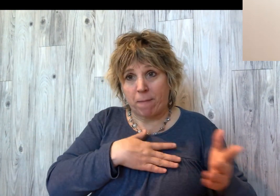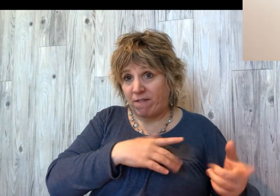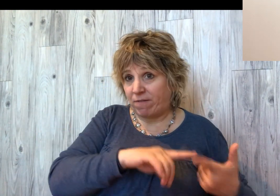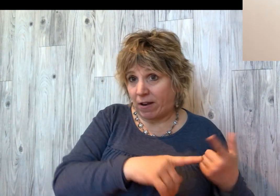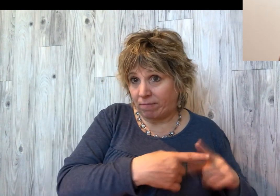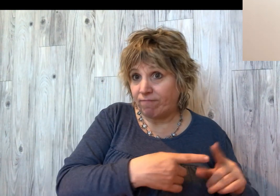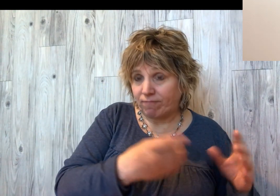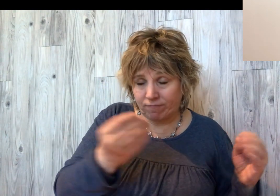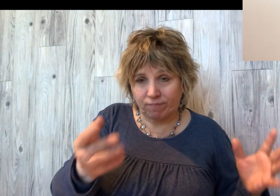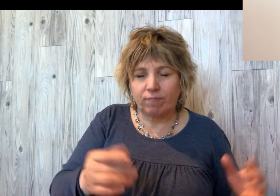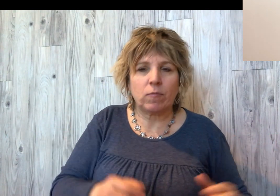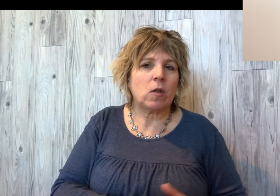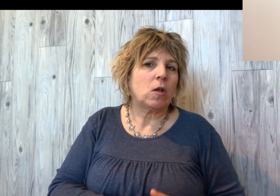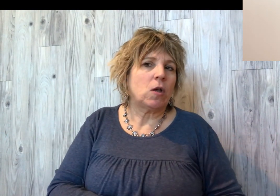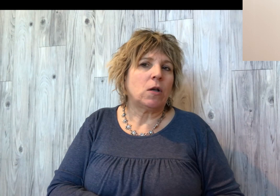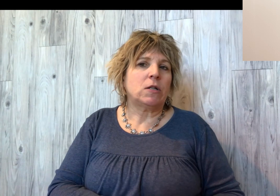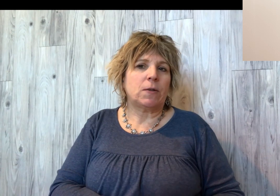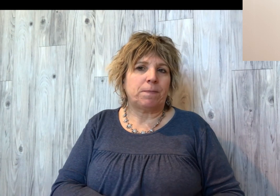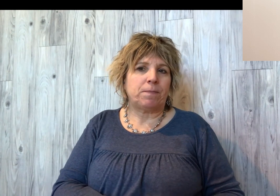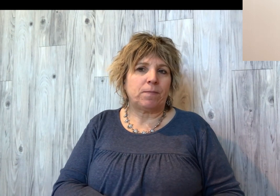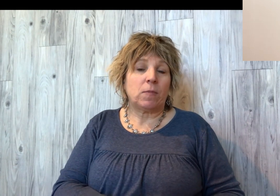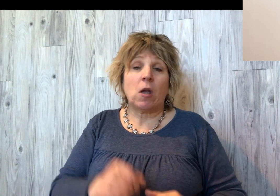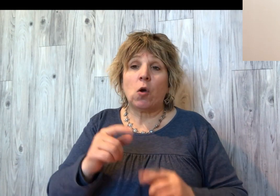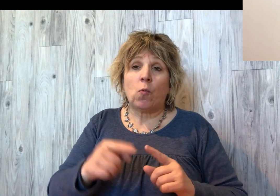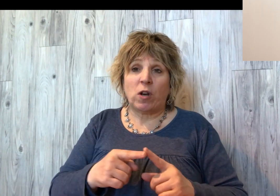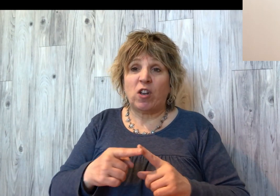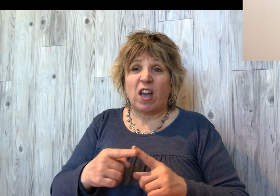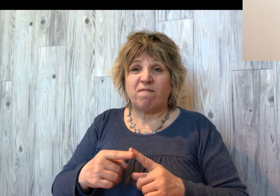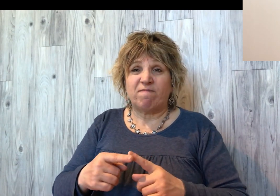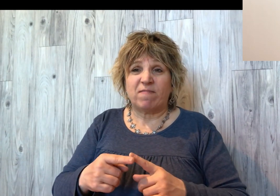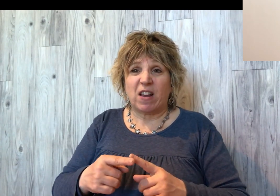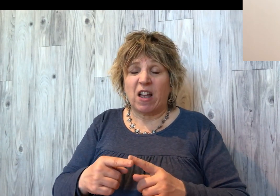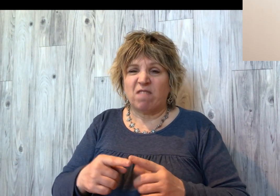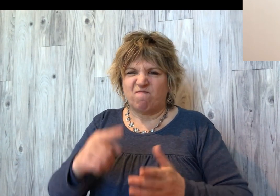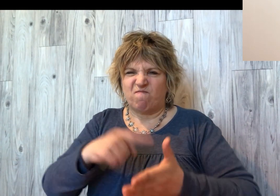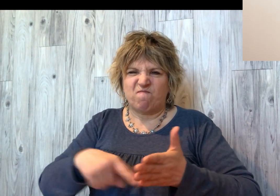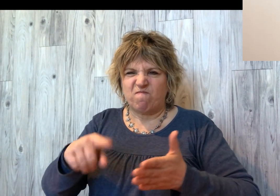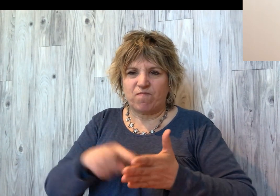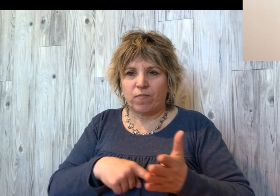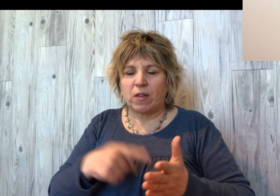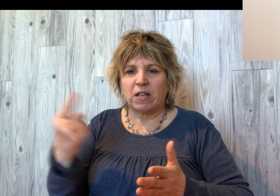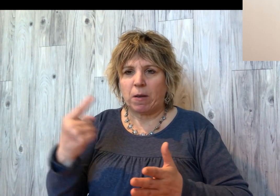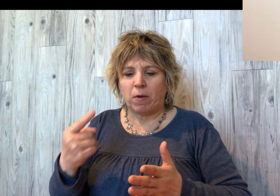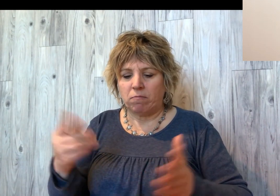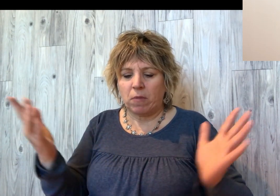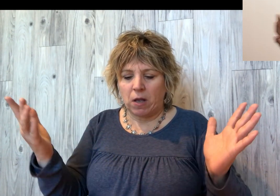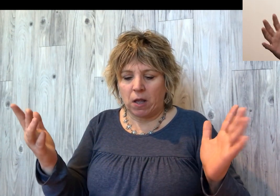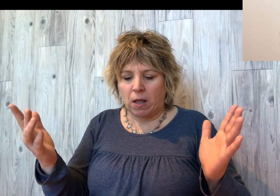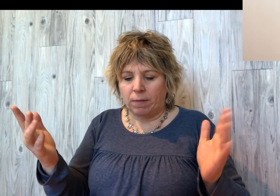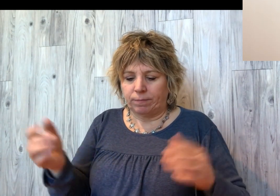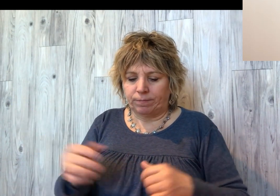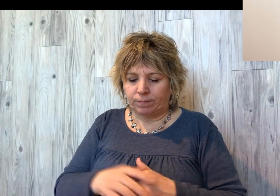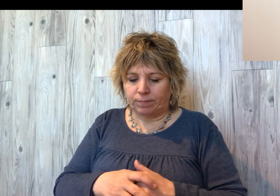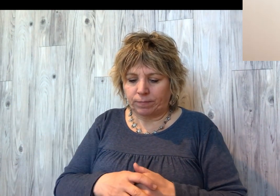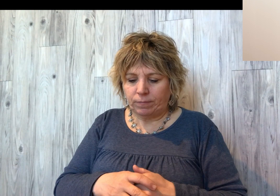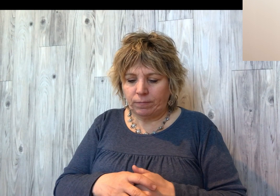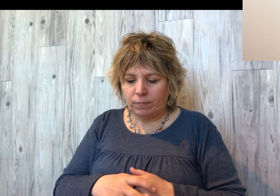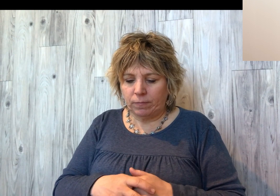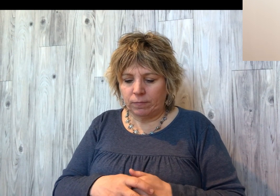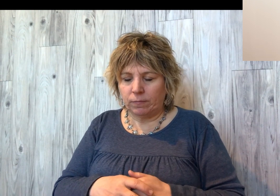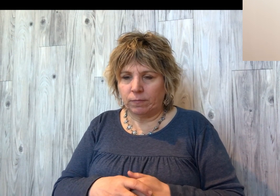And when I just came out of my heart, I was like, God, that is so good. So check this out. When you've been attacked, here's the first thing that you need to do. Whenever I have somebody attack me, and it happens every once in a